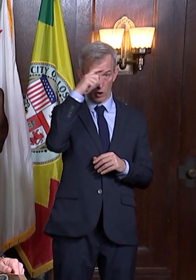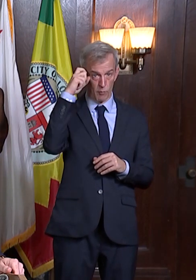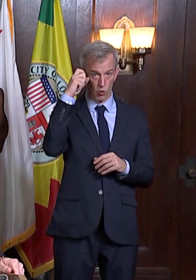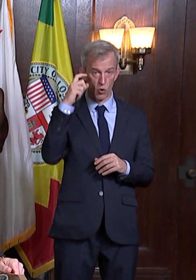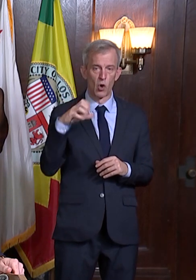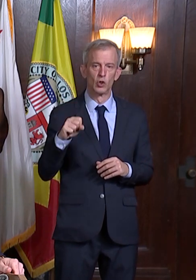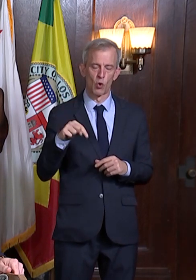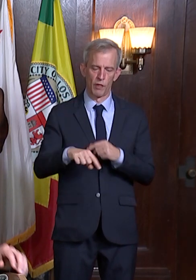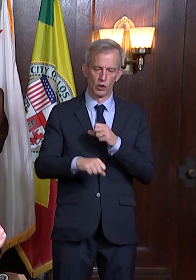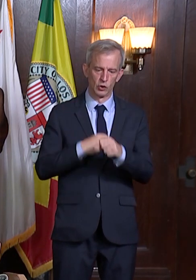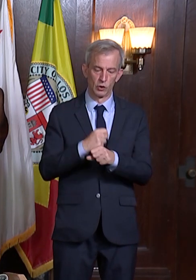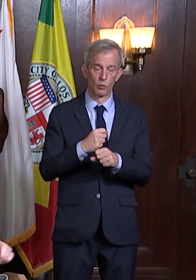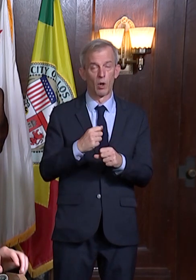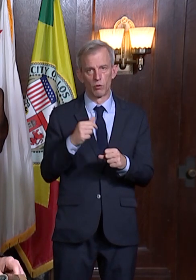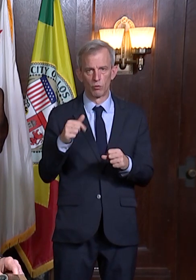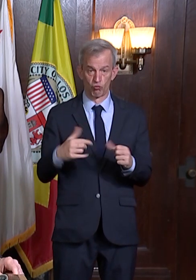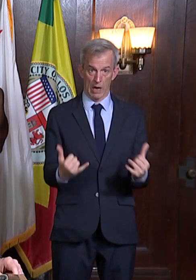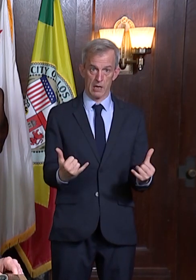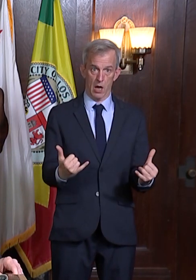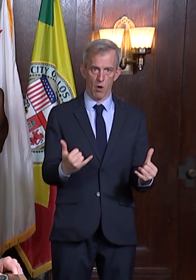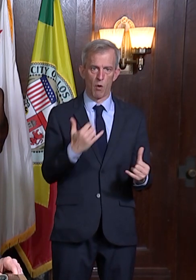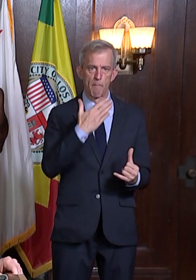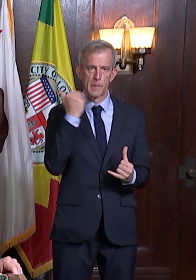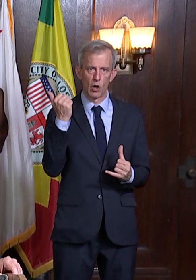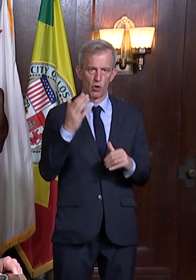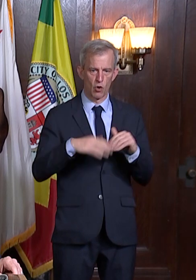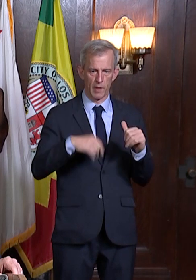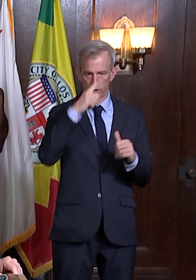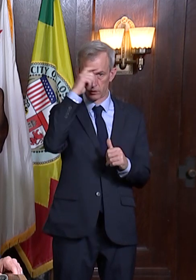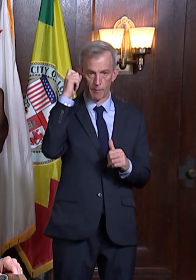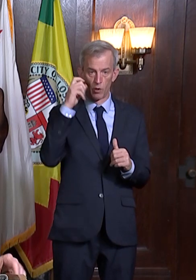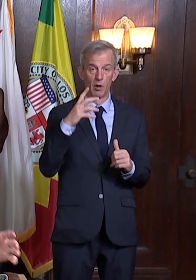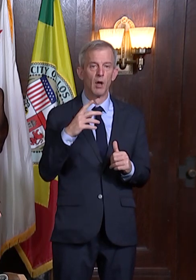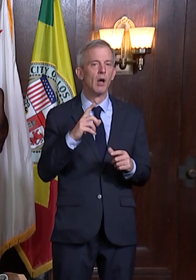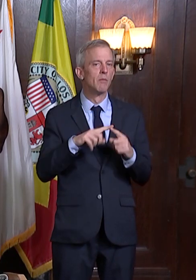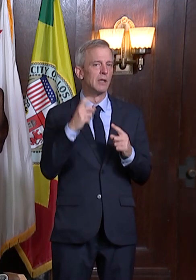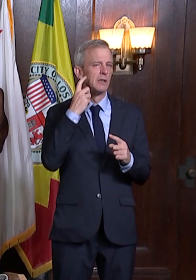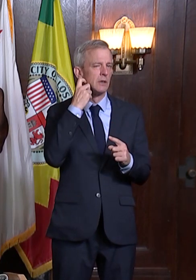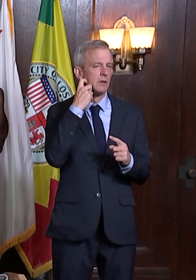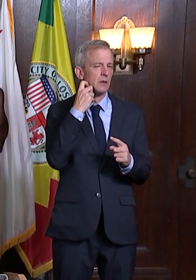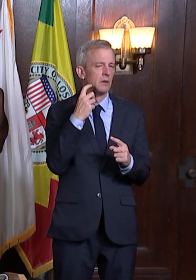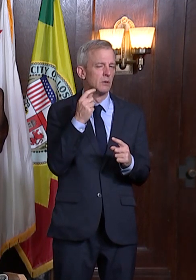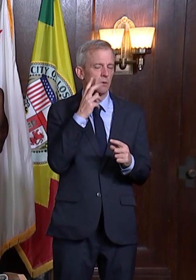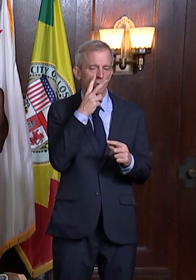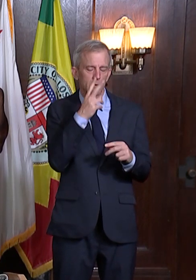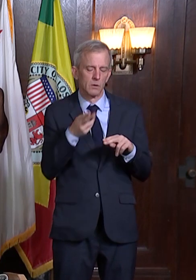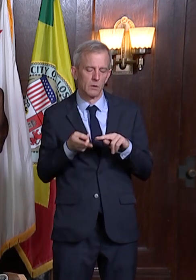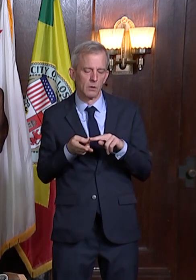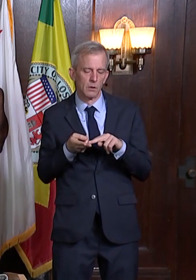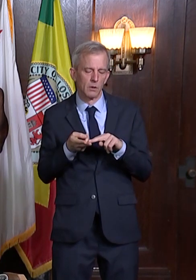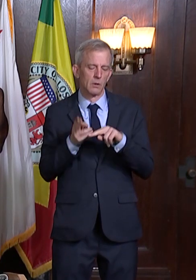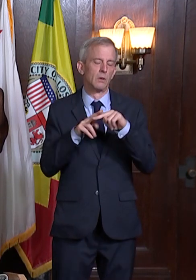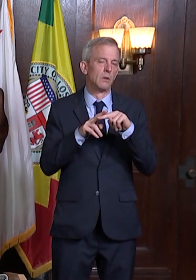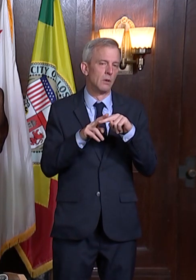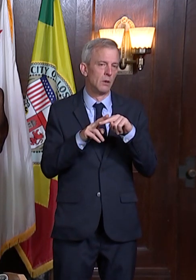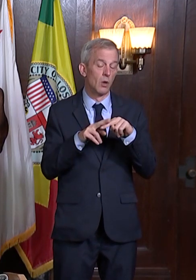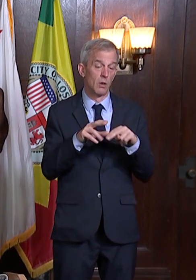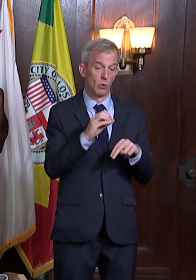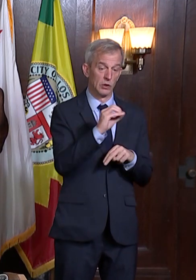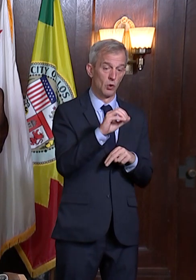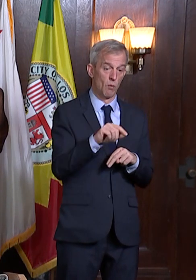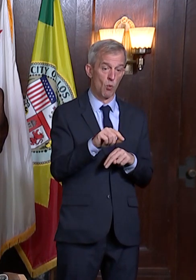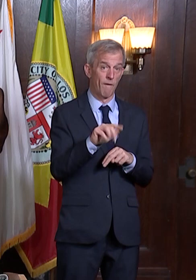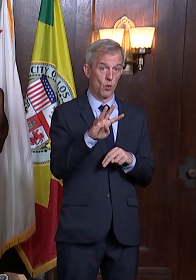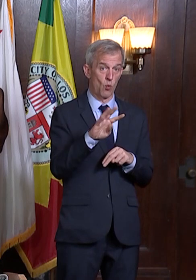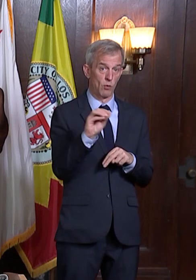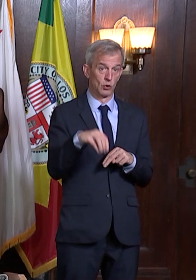this moment. But we've seen an increase from just a couple weeks ago when it was less than half of that, at